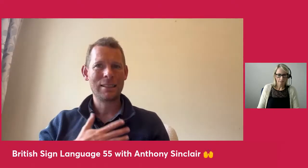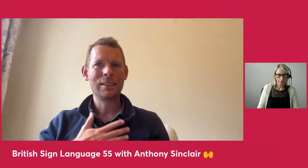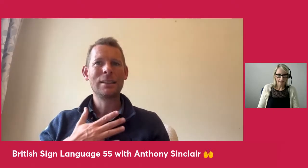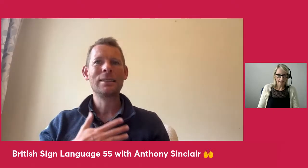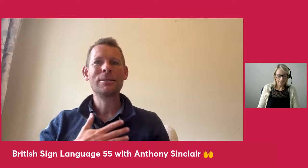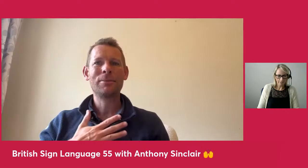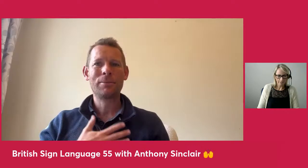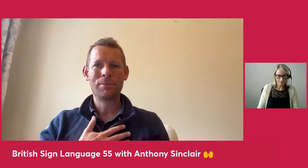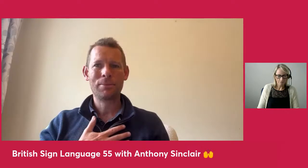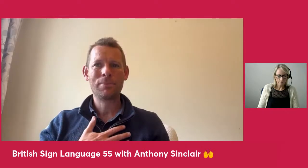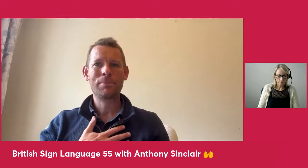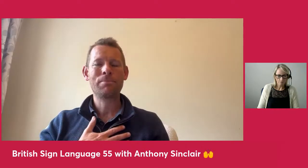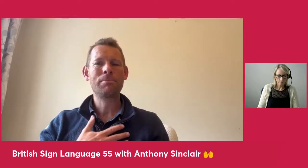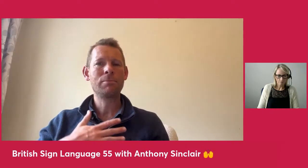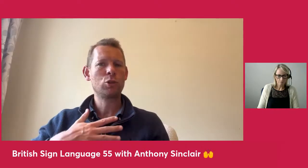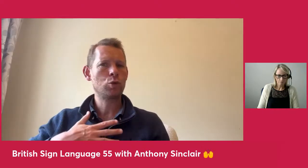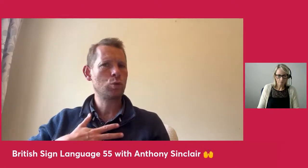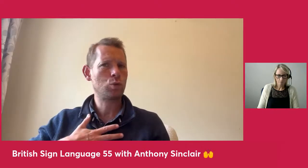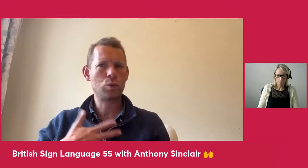I like